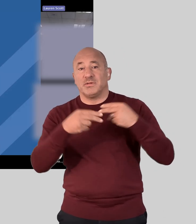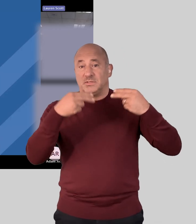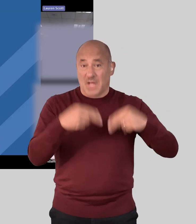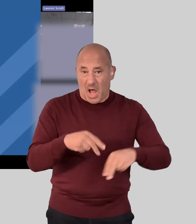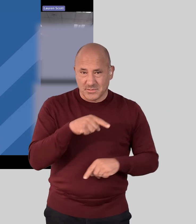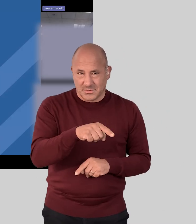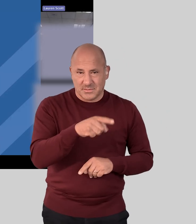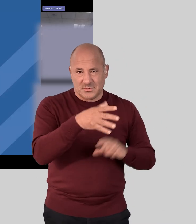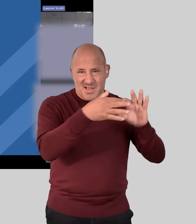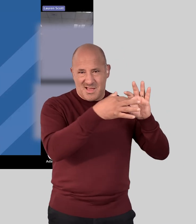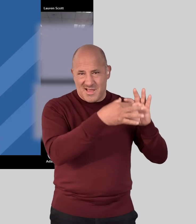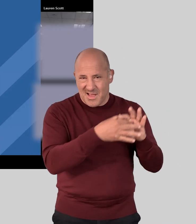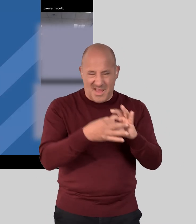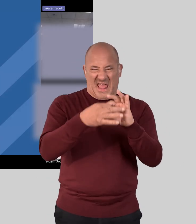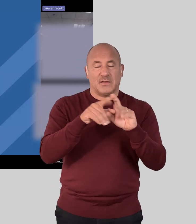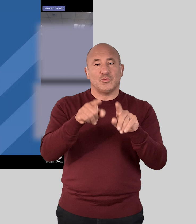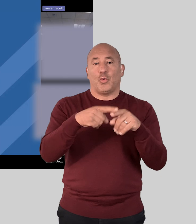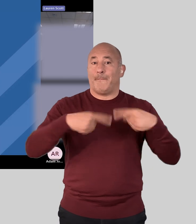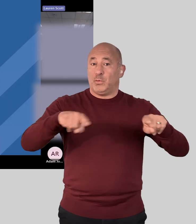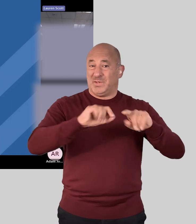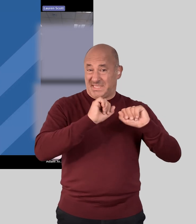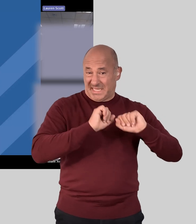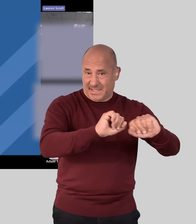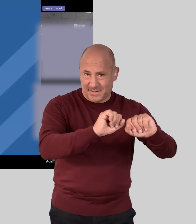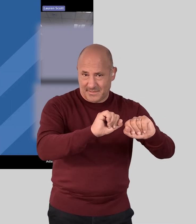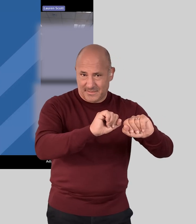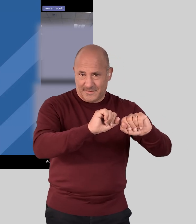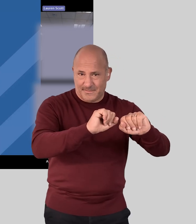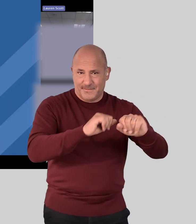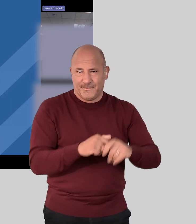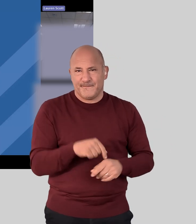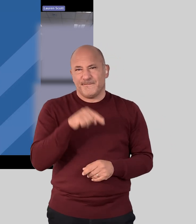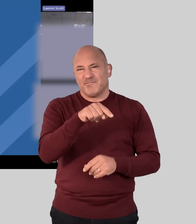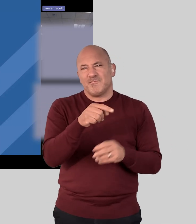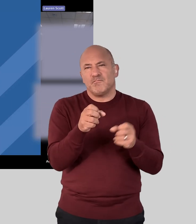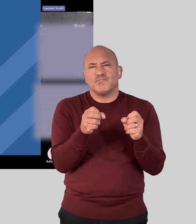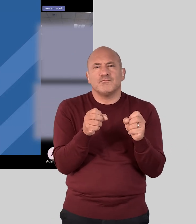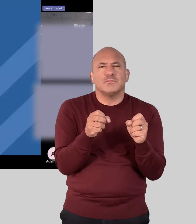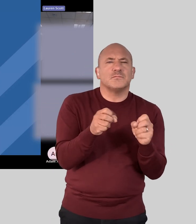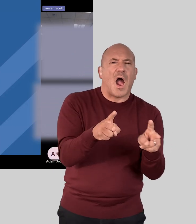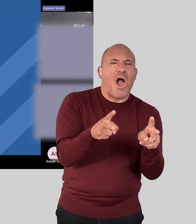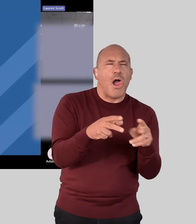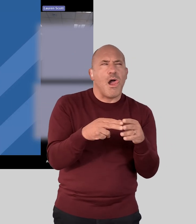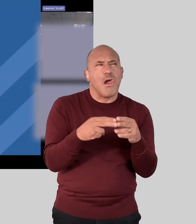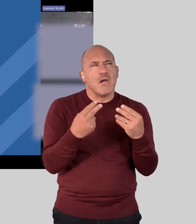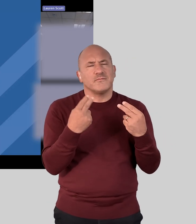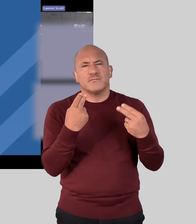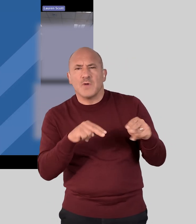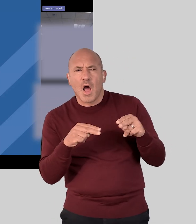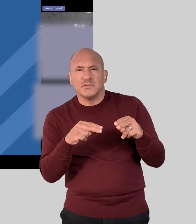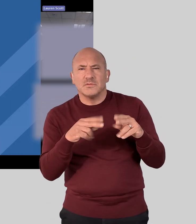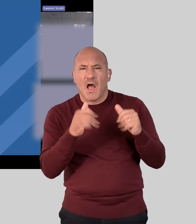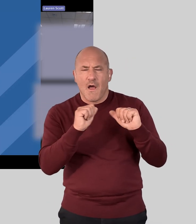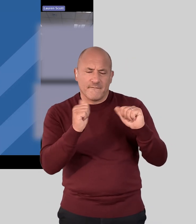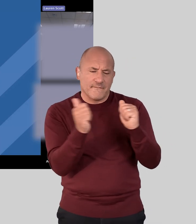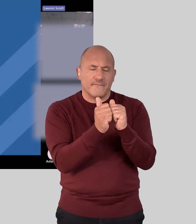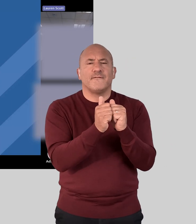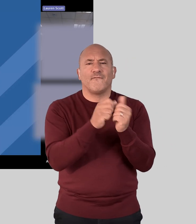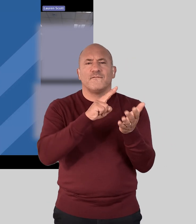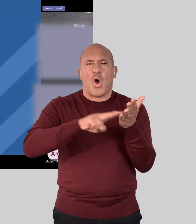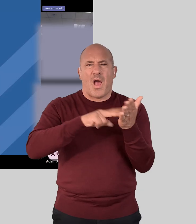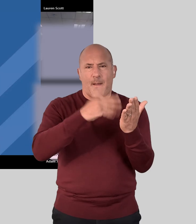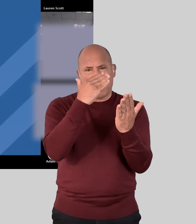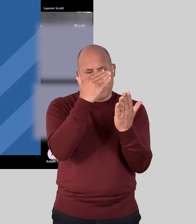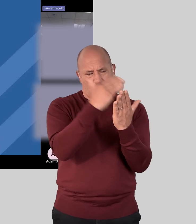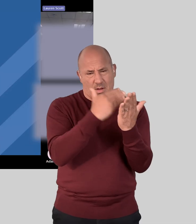dance, which came from, well, is associated with hip hop music. And it's a style of dance that has kind of a set